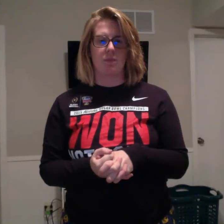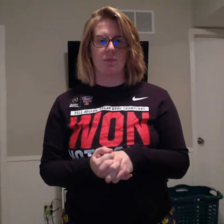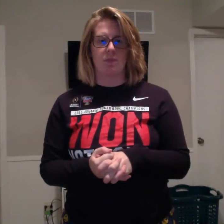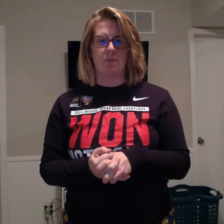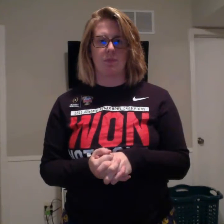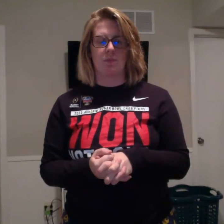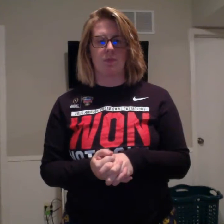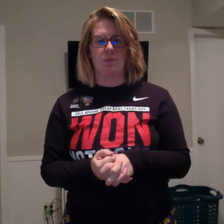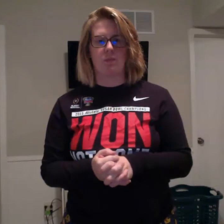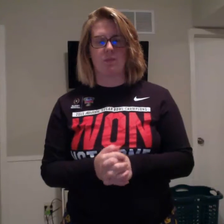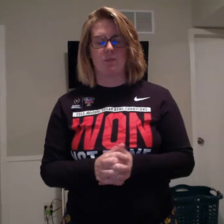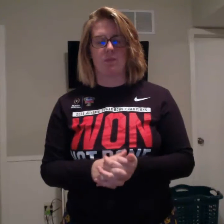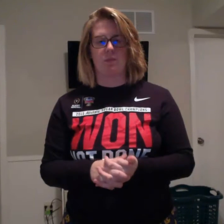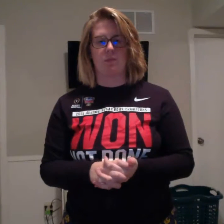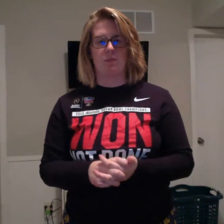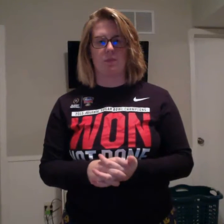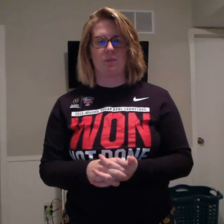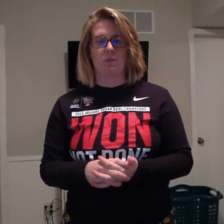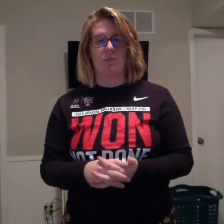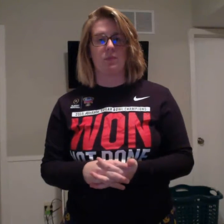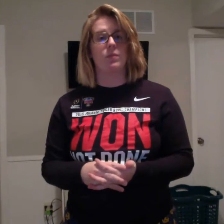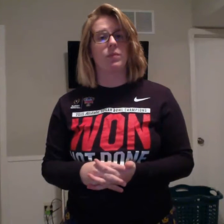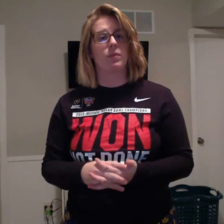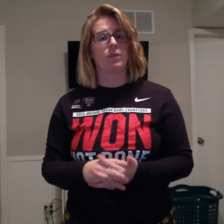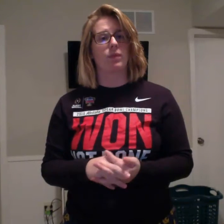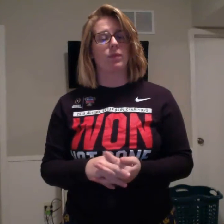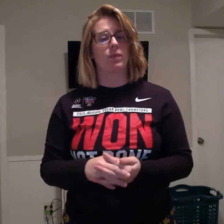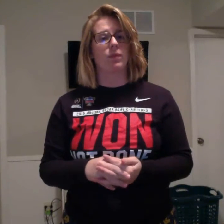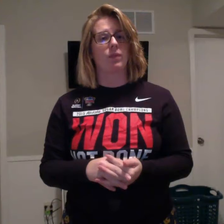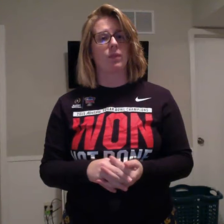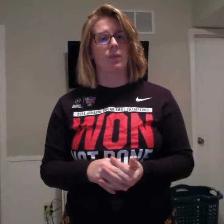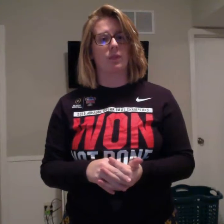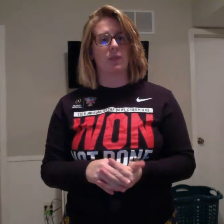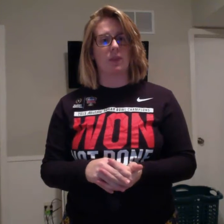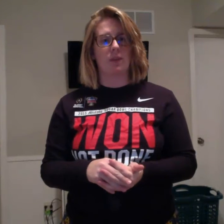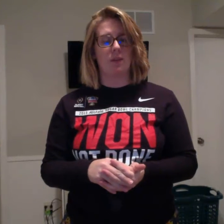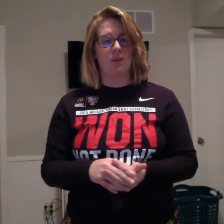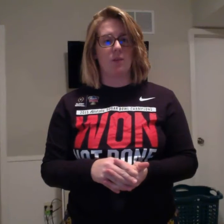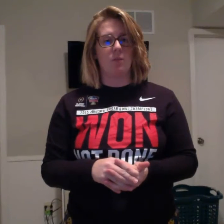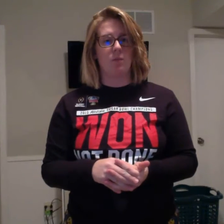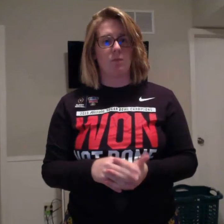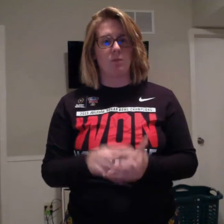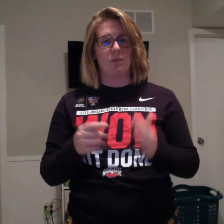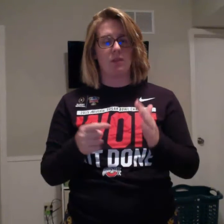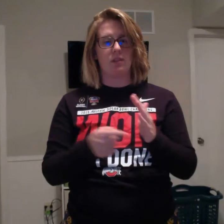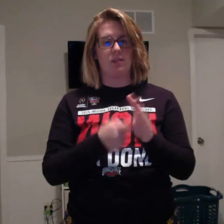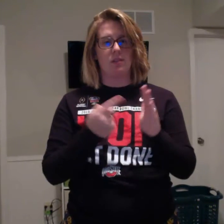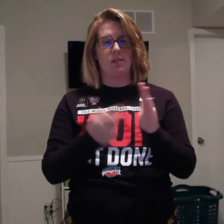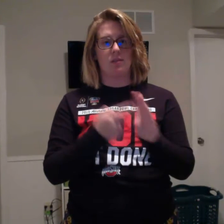also affect DNA replication itself. When copying the HTT gene, DNA polymerase